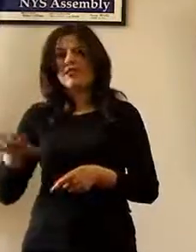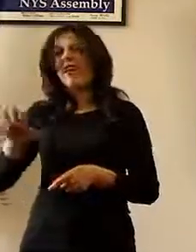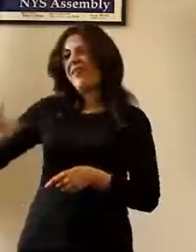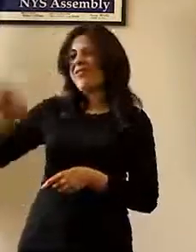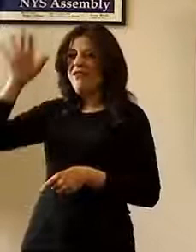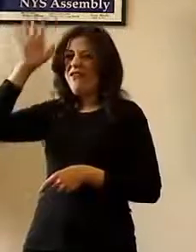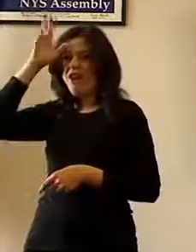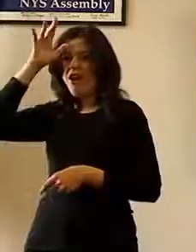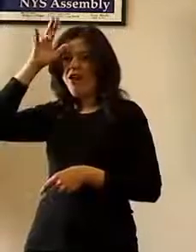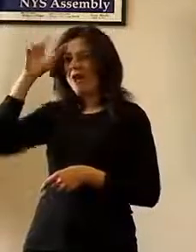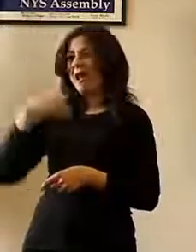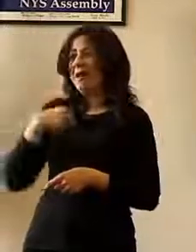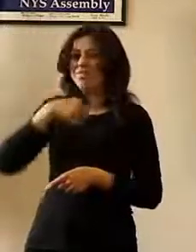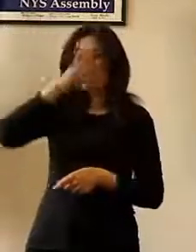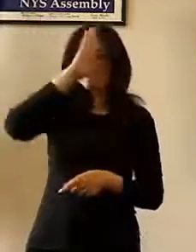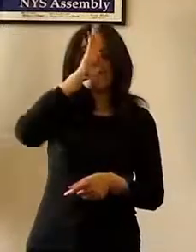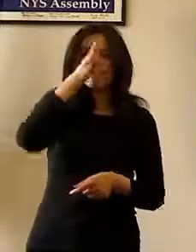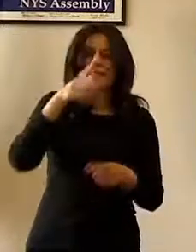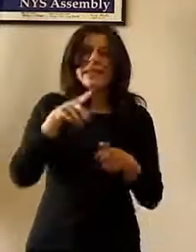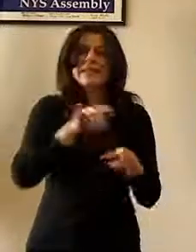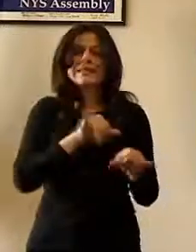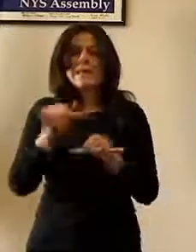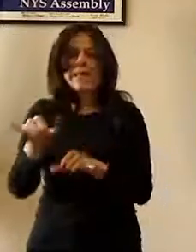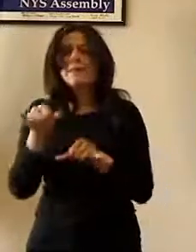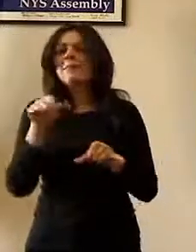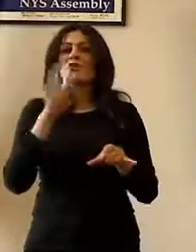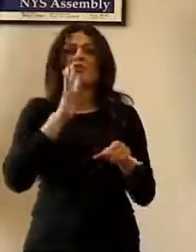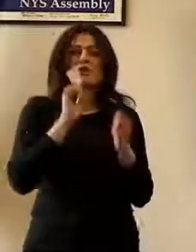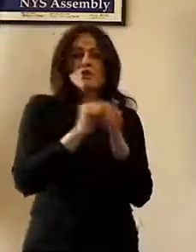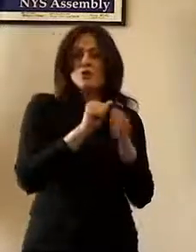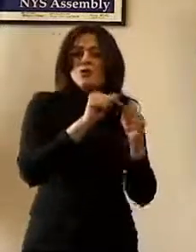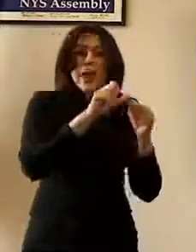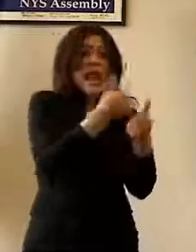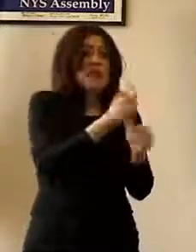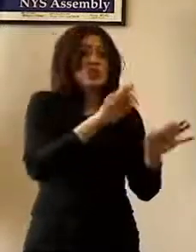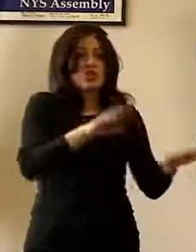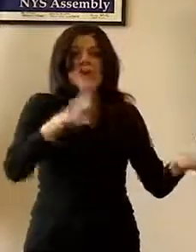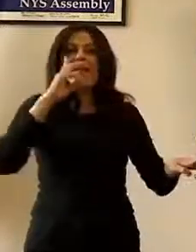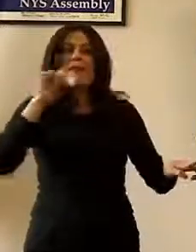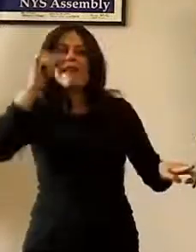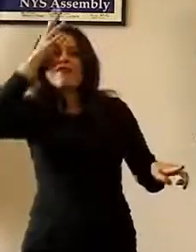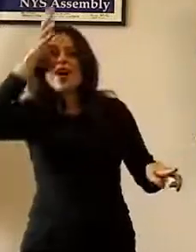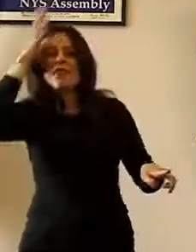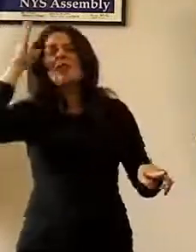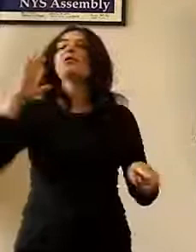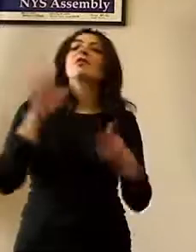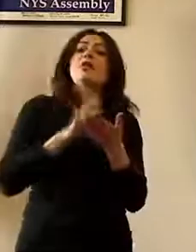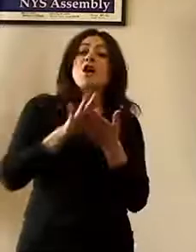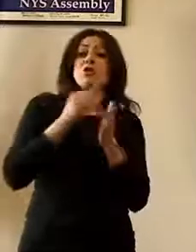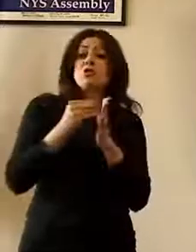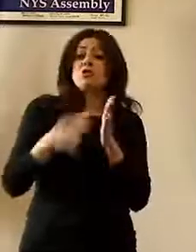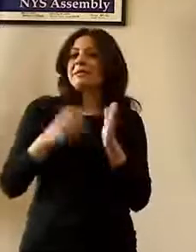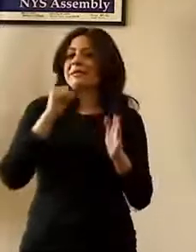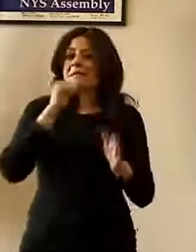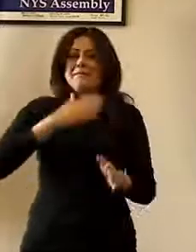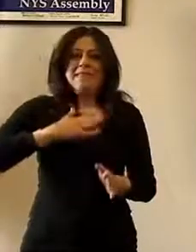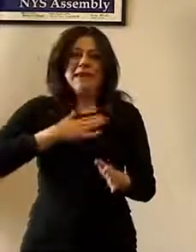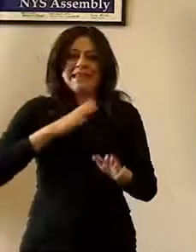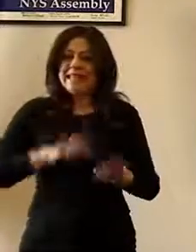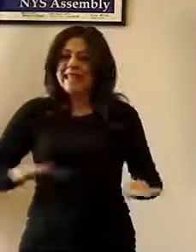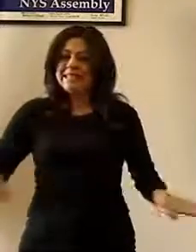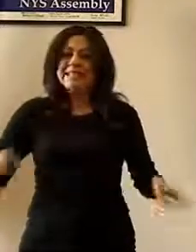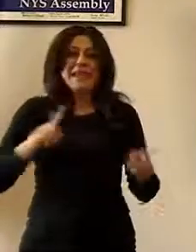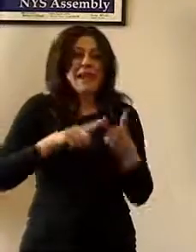and I speak to them the way a father would want to speak to their children. College students are not my kids. I am not their